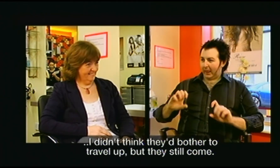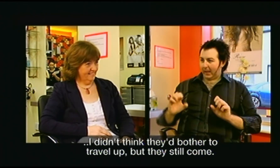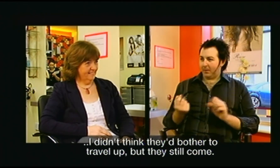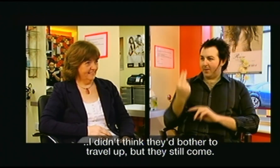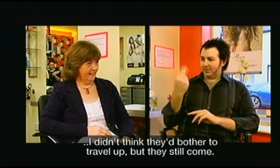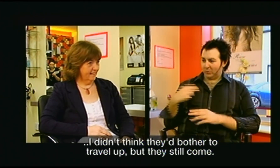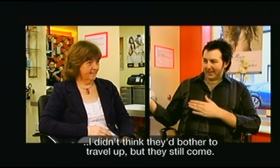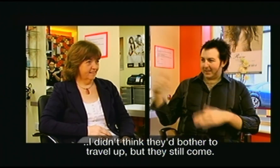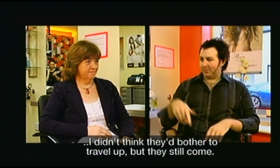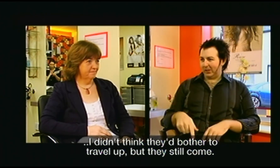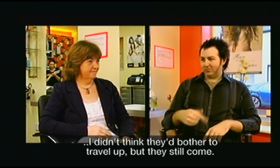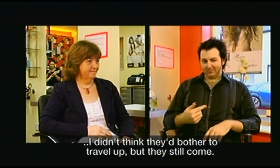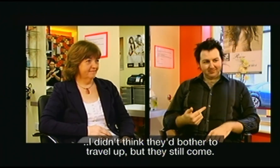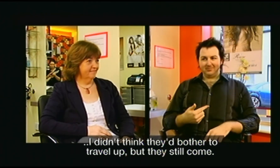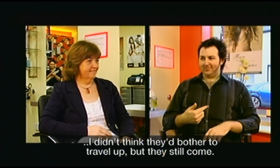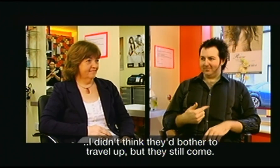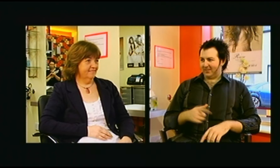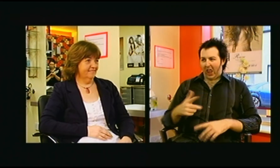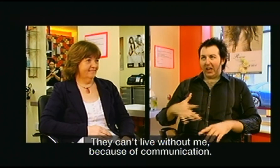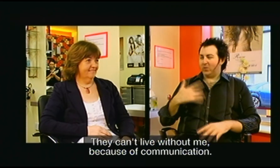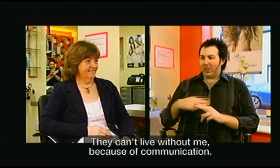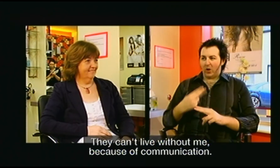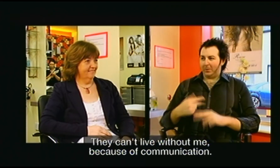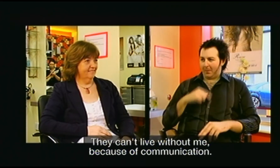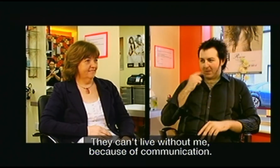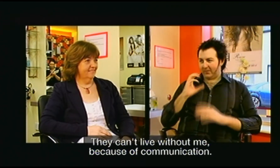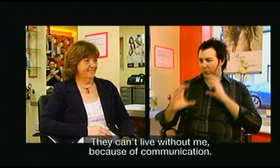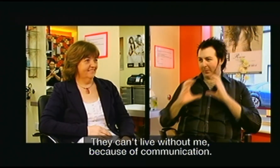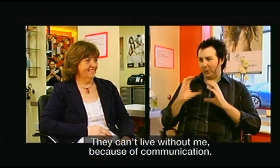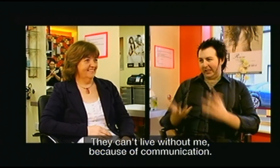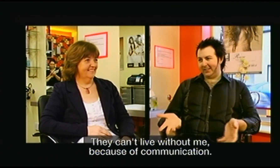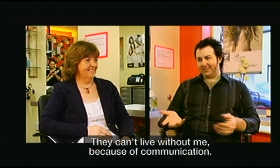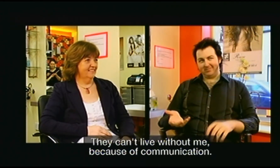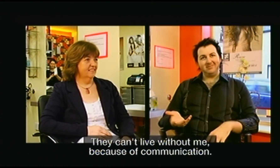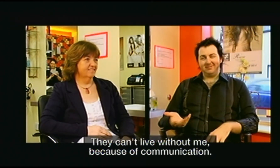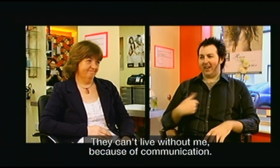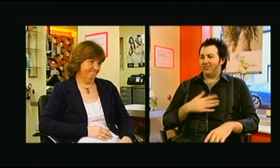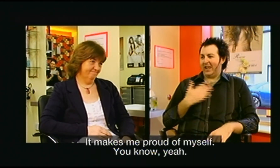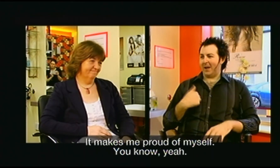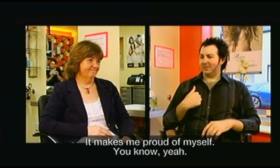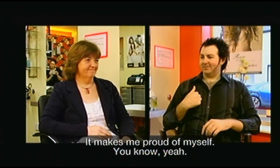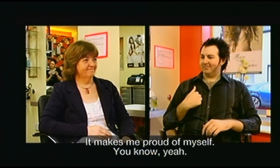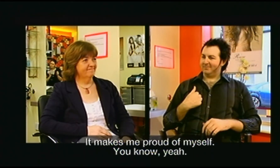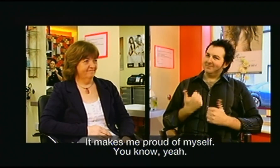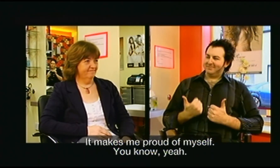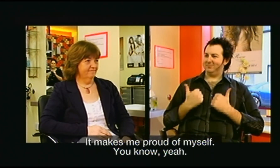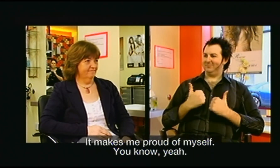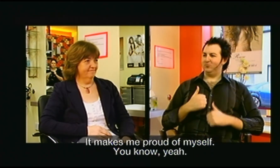up, but they still come to me. They can't live without me because of communication. It makes me proud of myself.